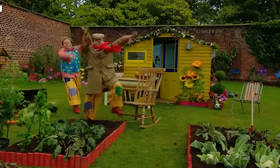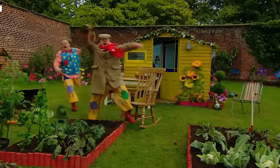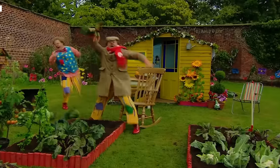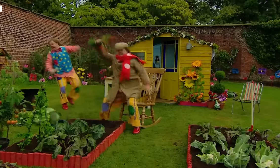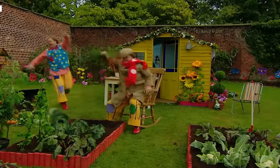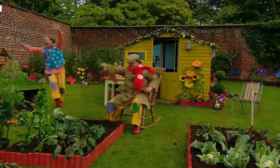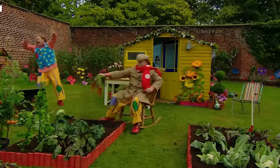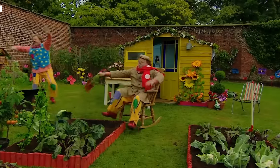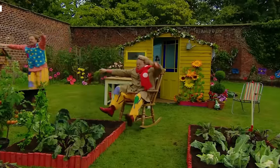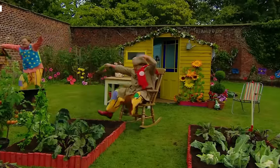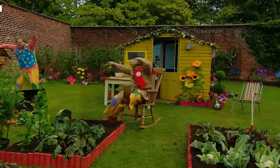Wait!